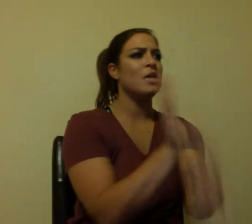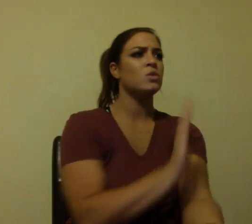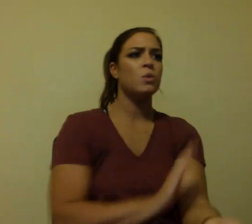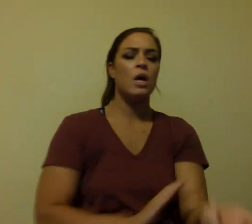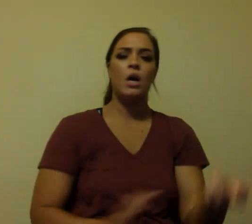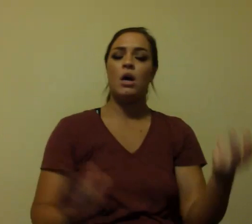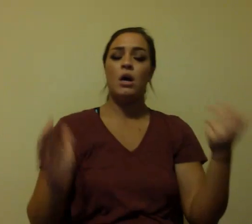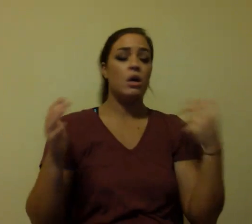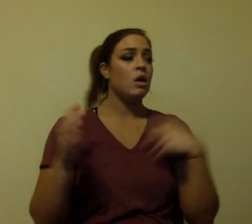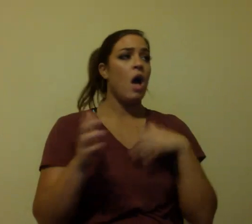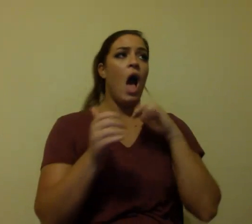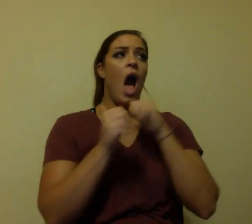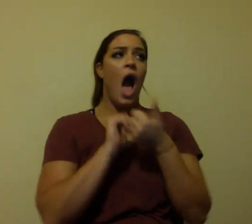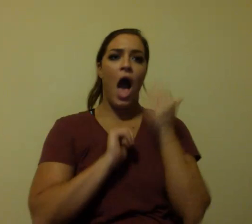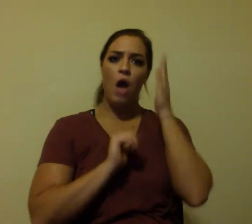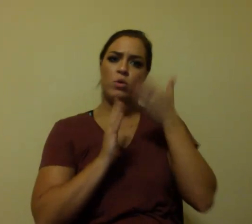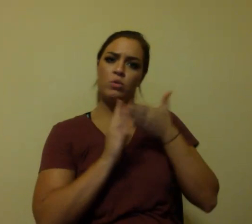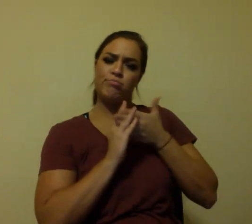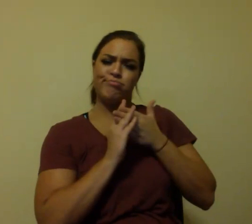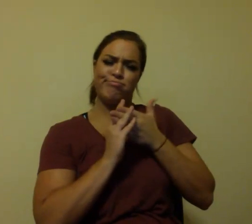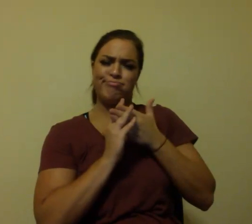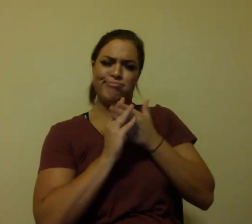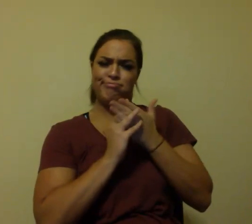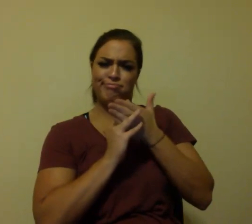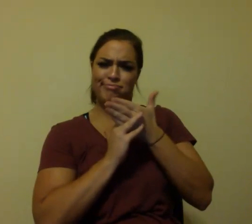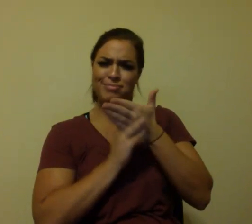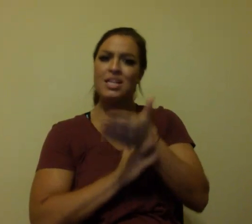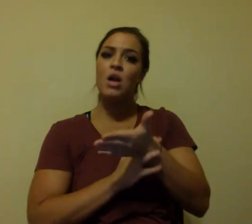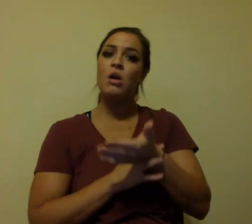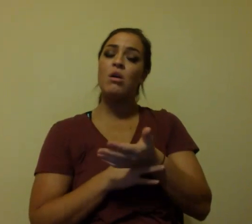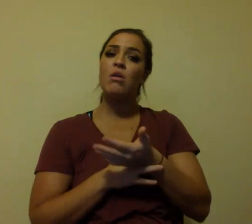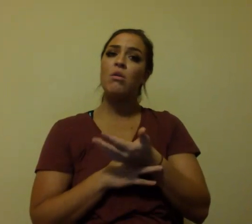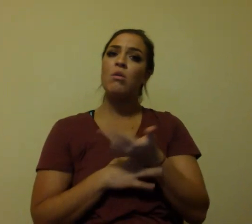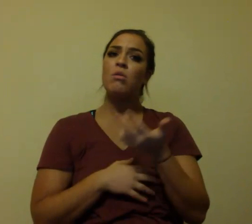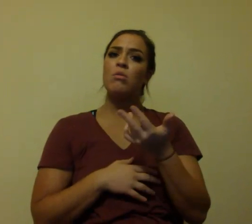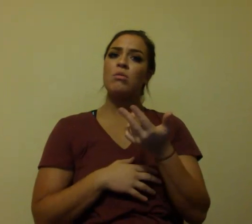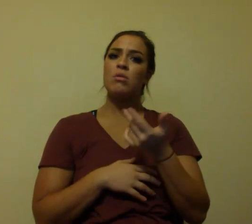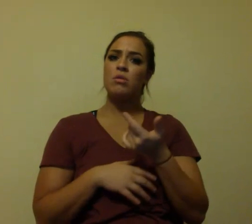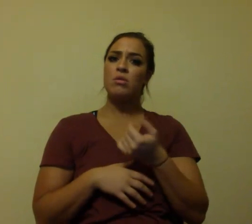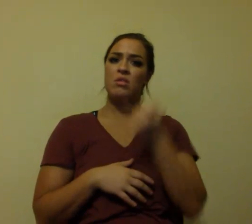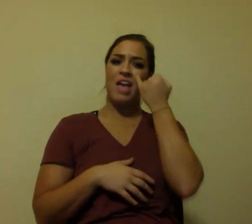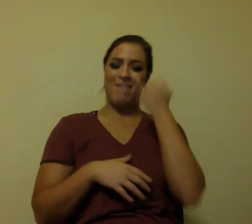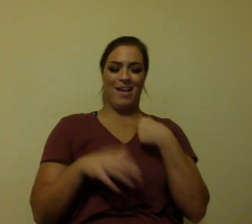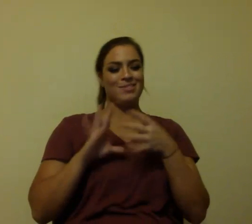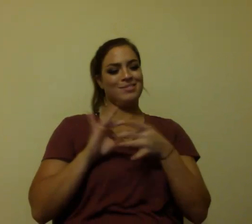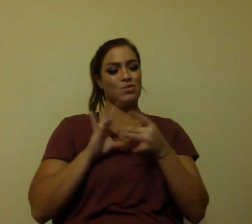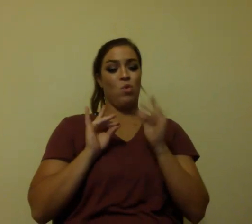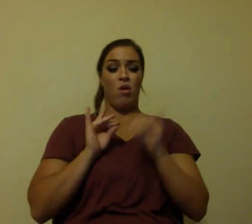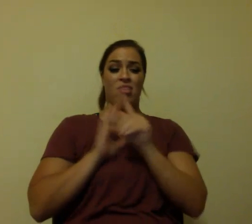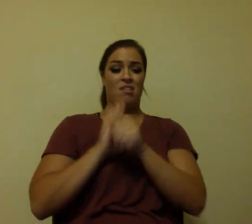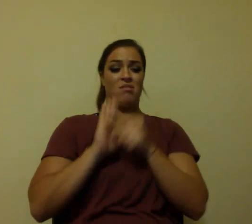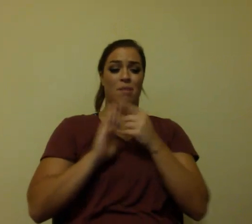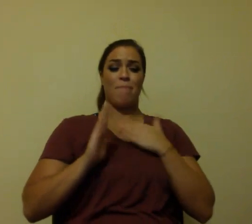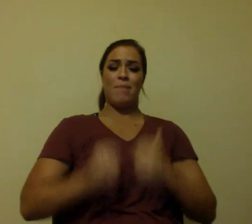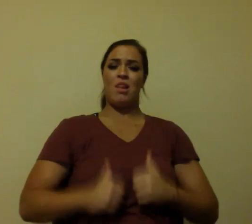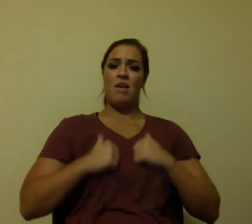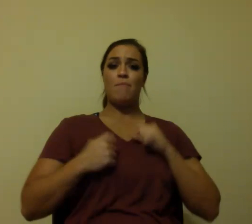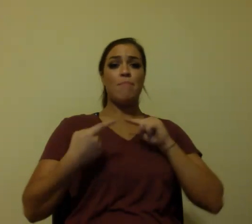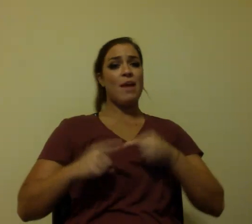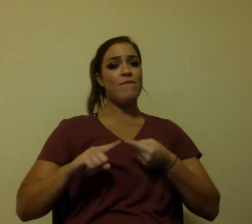this? And to describe that as a painful period in my life feels like an understatement. And it was during that time that I